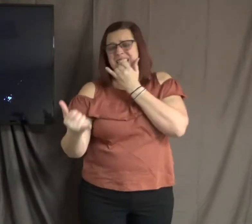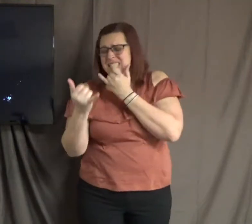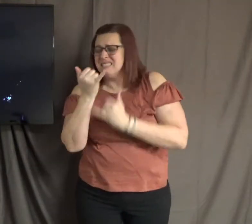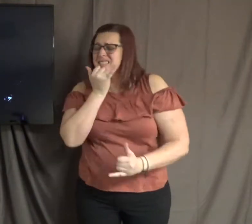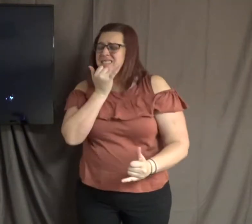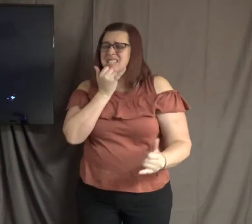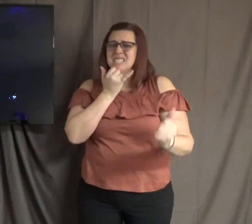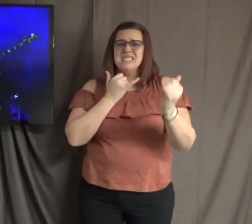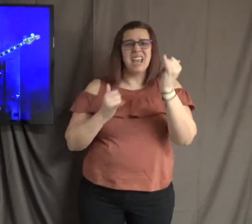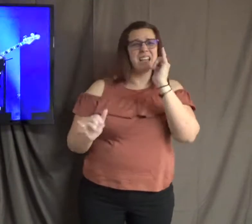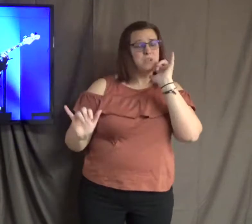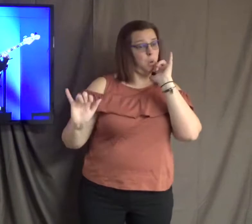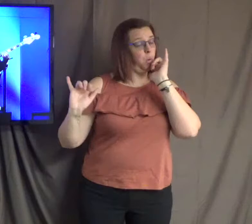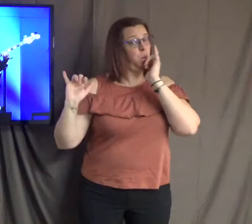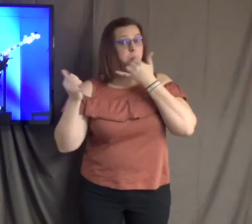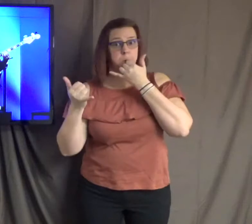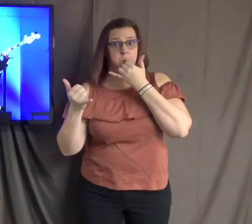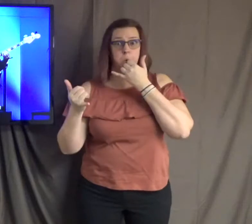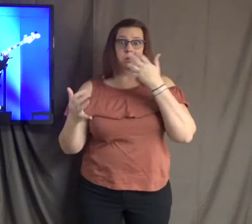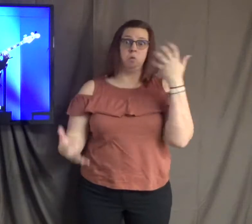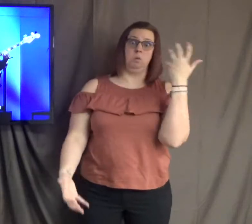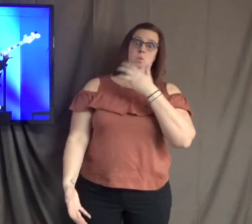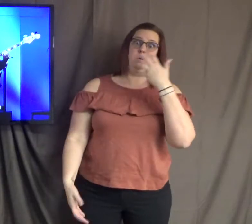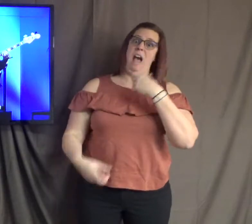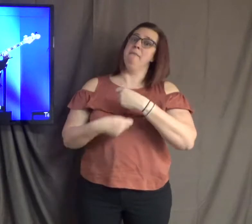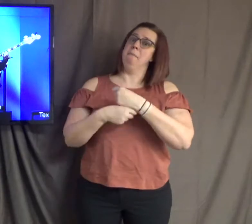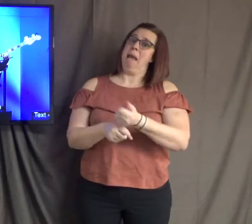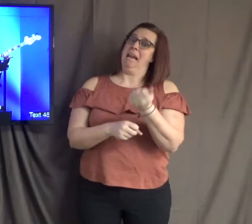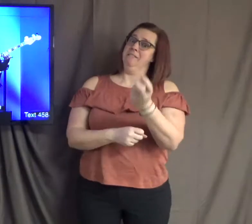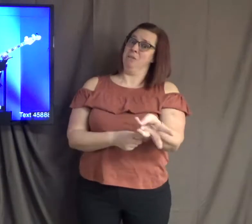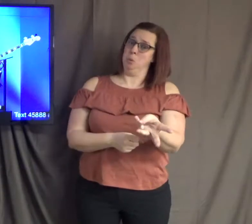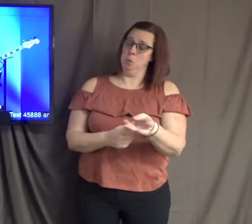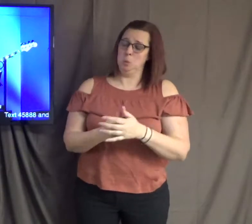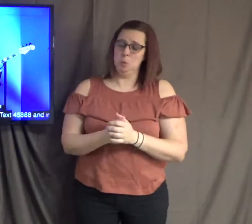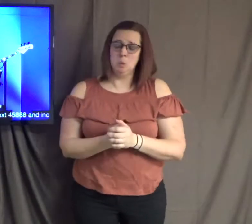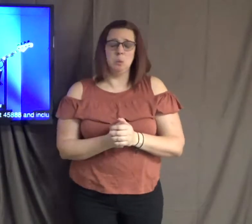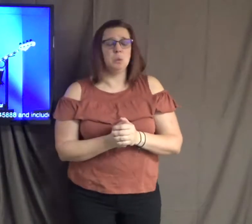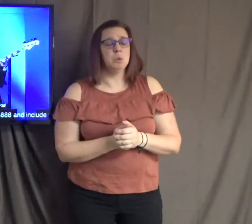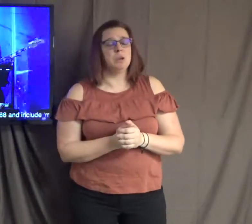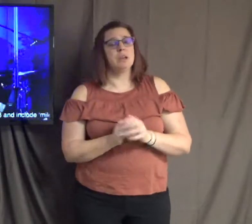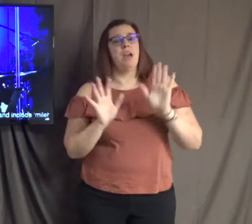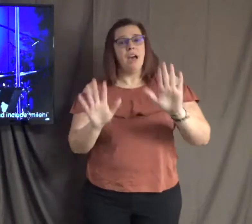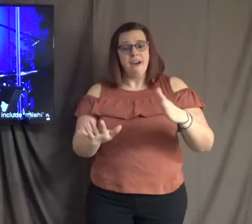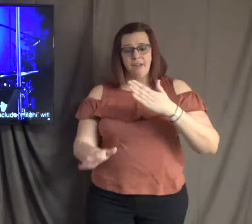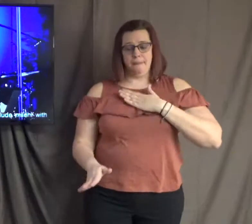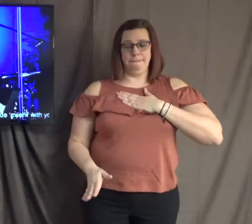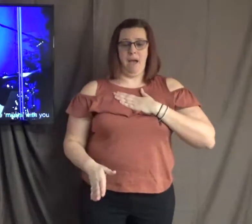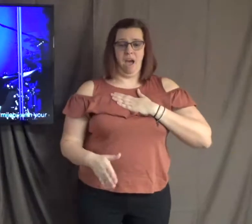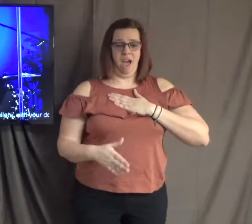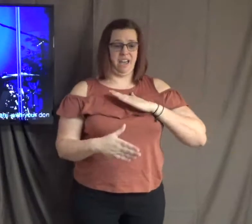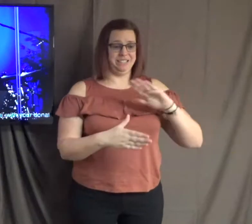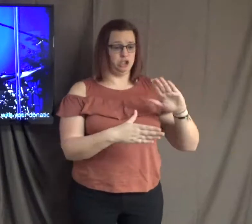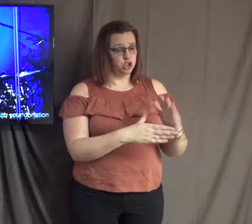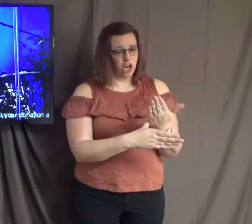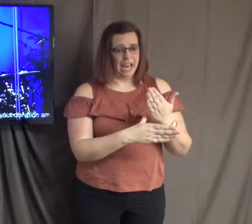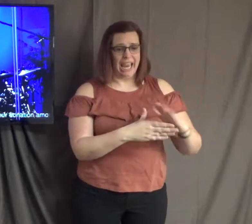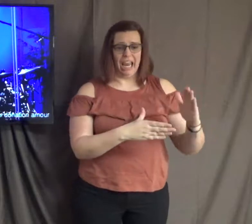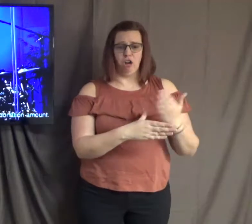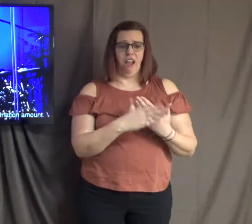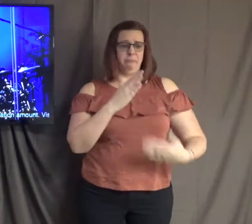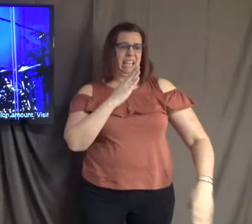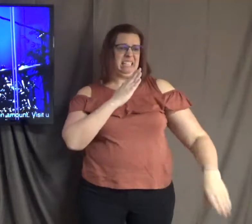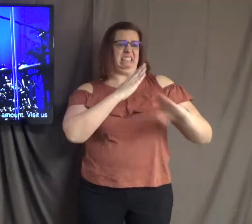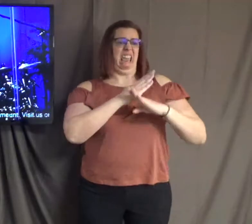mistakes. Oh, I've made a few. I've had my share of sand kicked in my